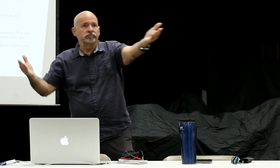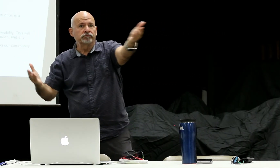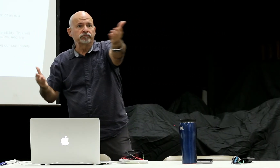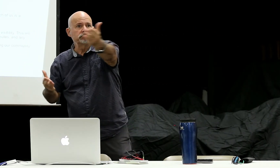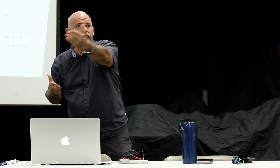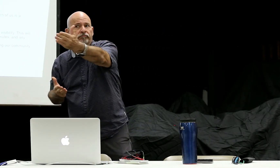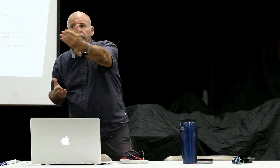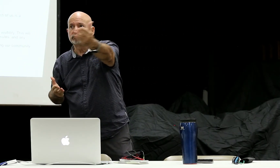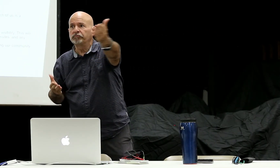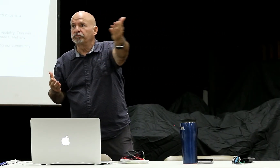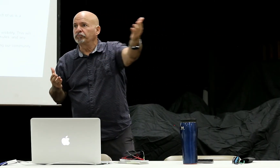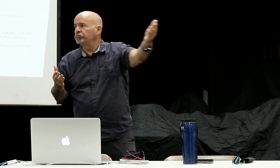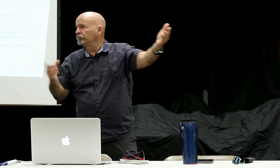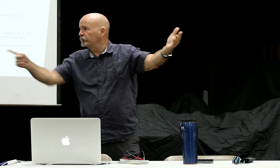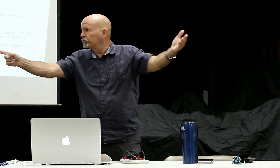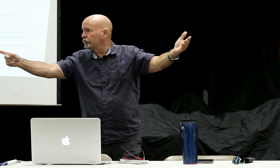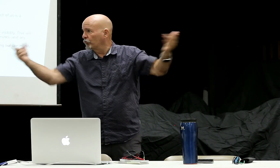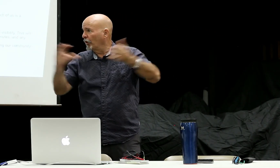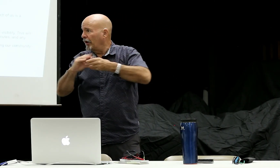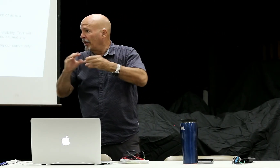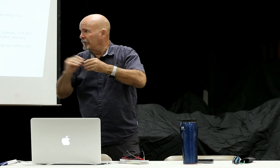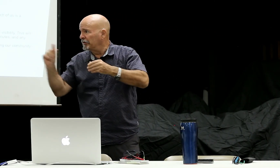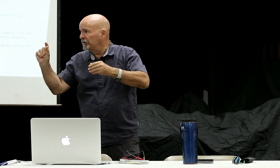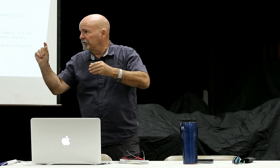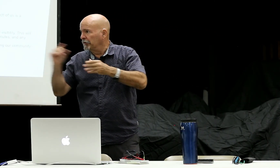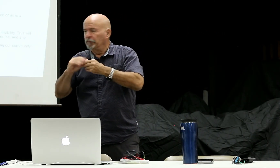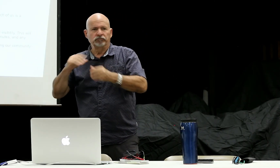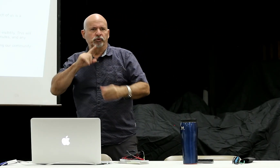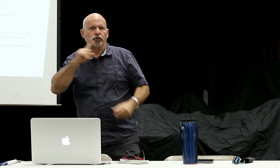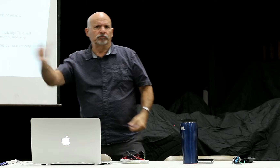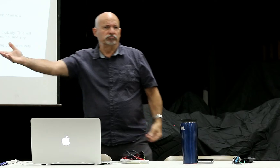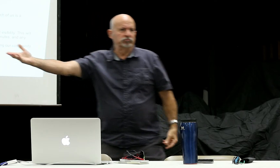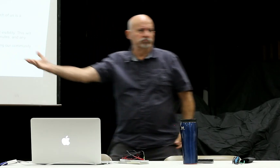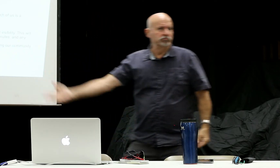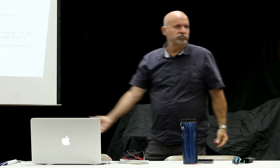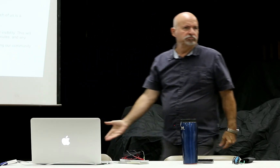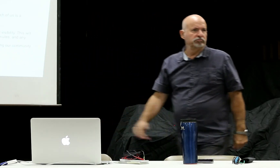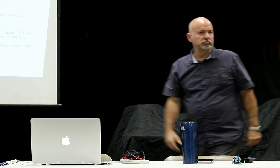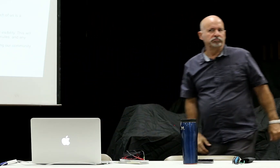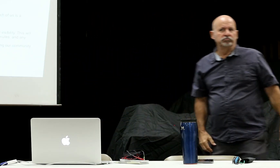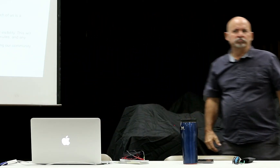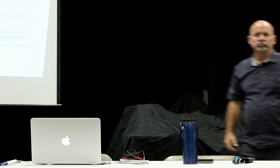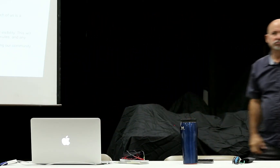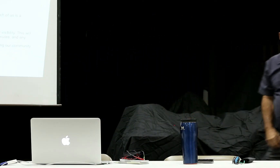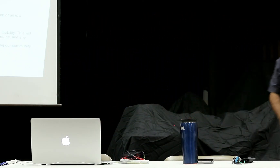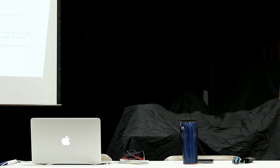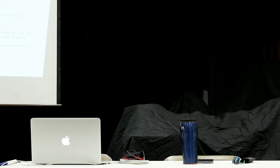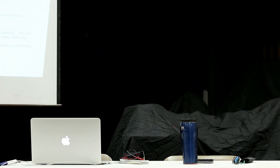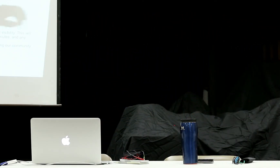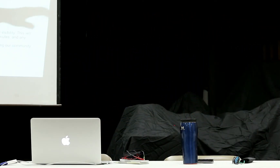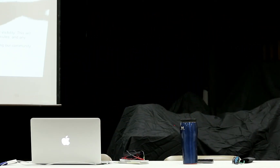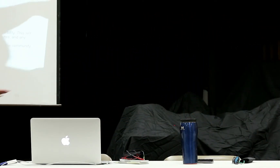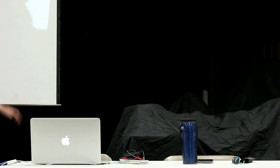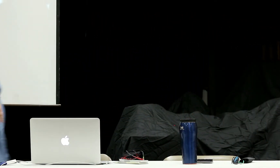can get passed. And right now, the Senate and Democrats, Republicans are about 50-50. So things are not getting